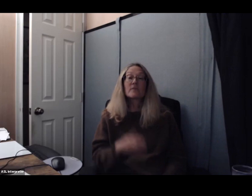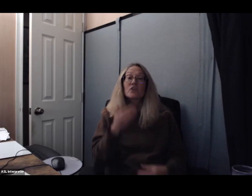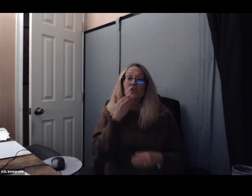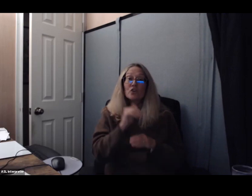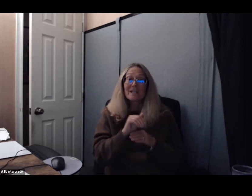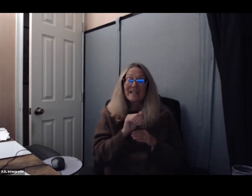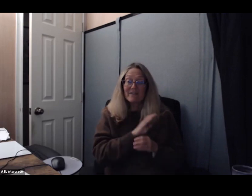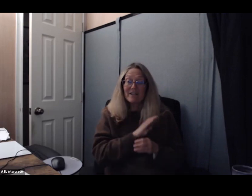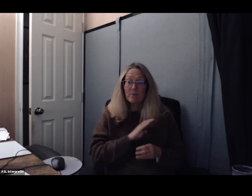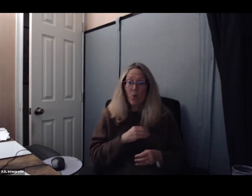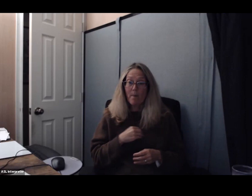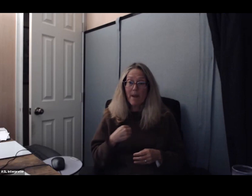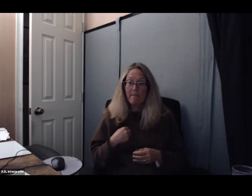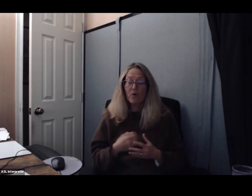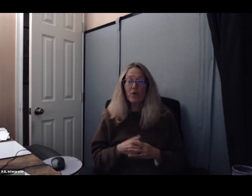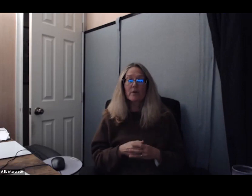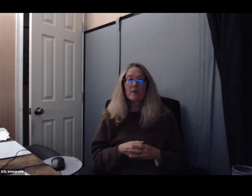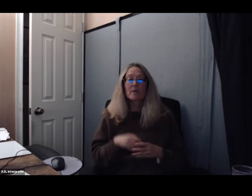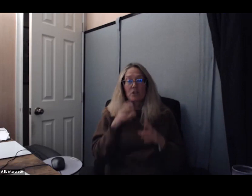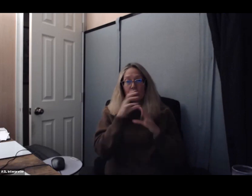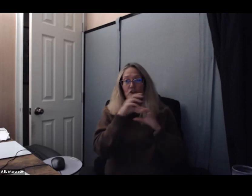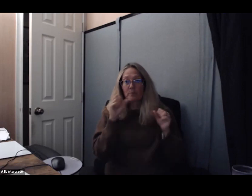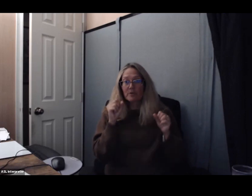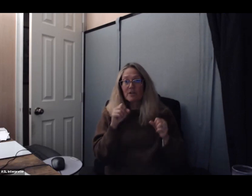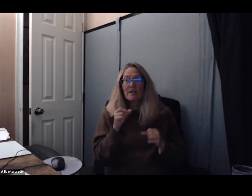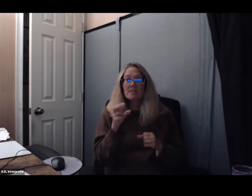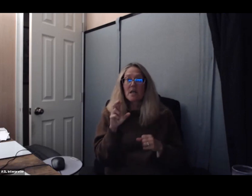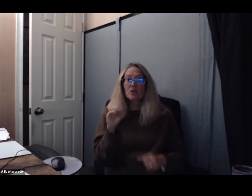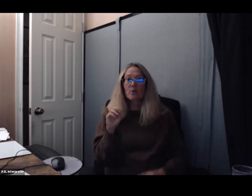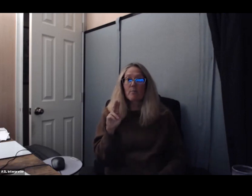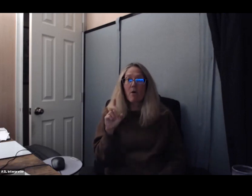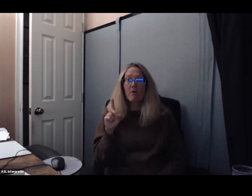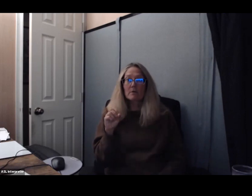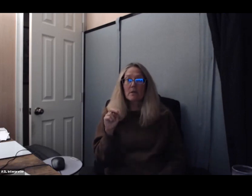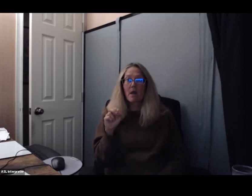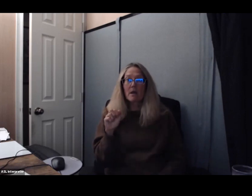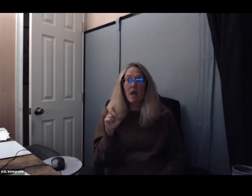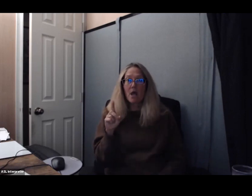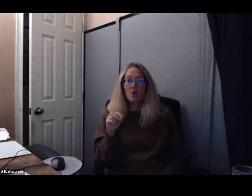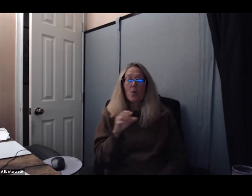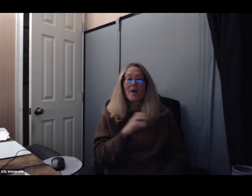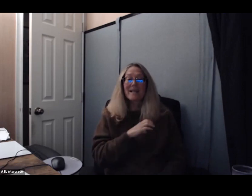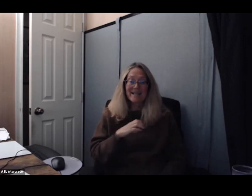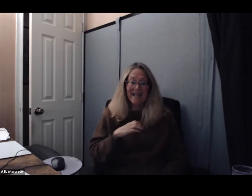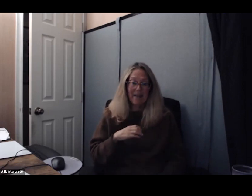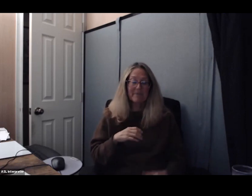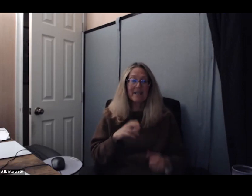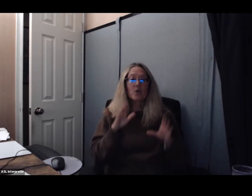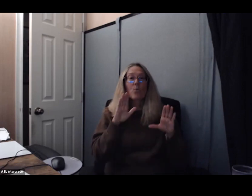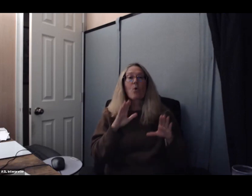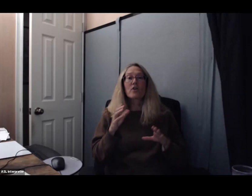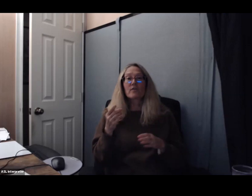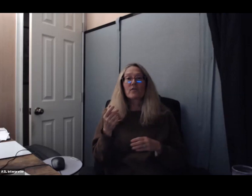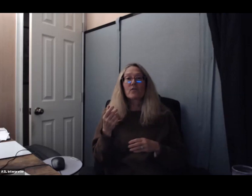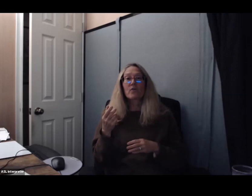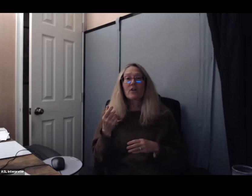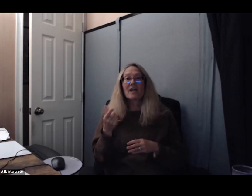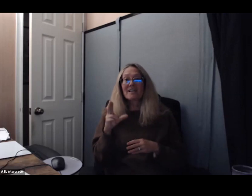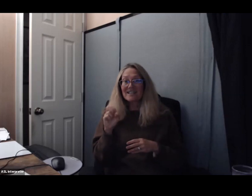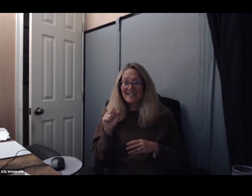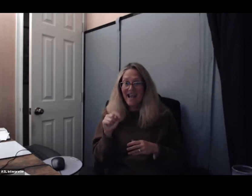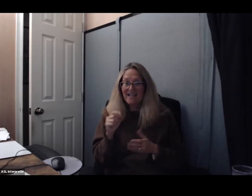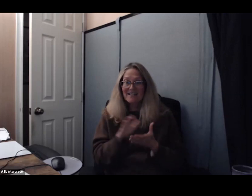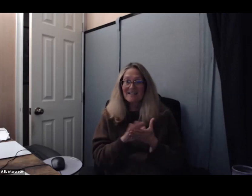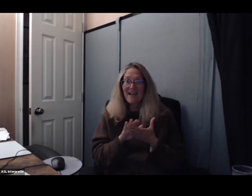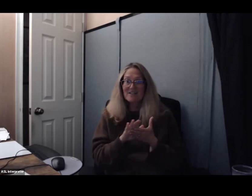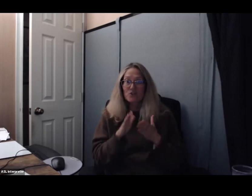Good evening, board members, Superintendent Dr. Maldonado, the cabinet, and our wonderful guests, custodians